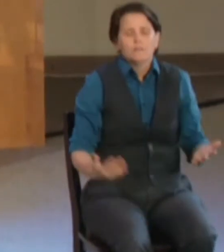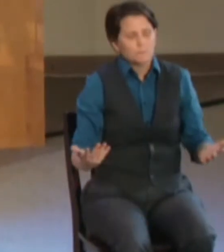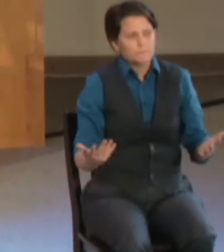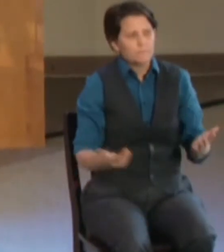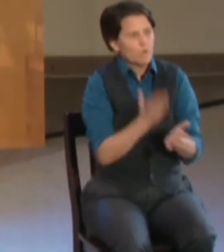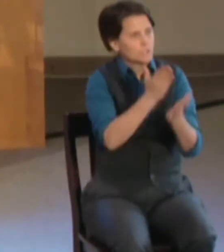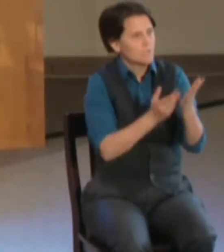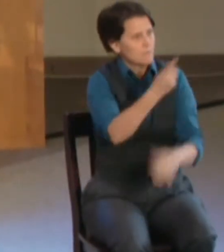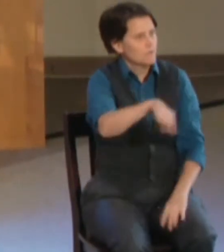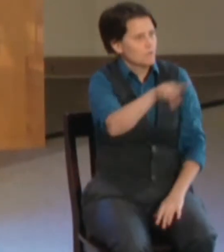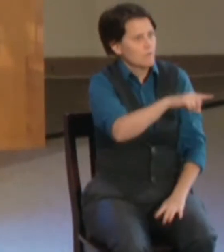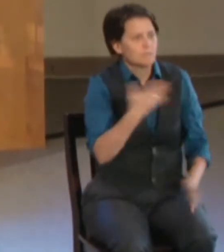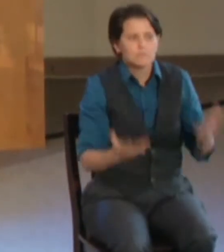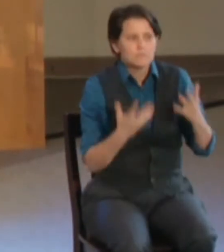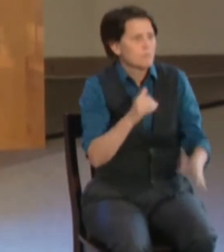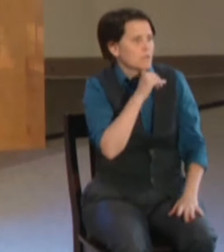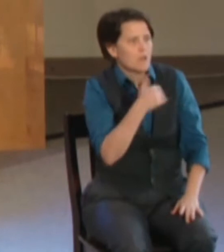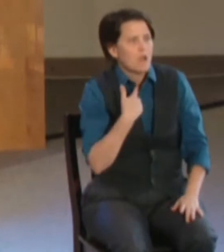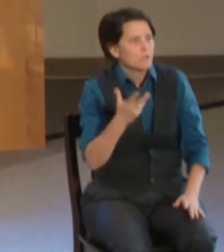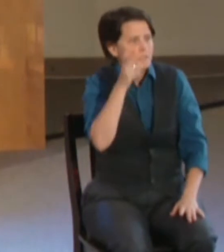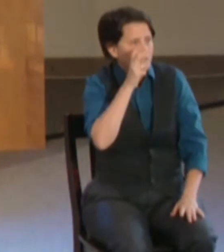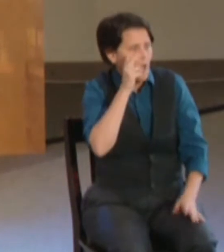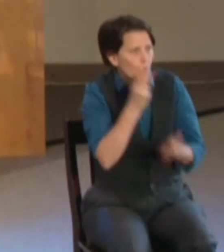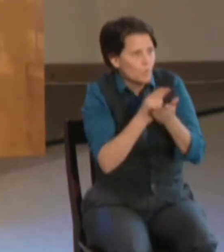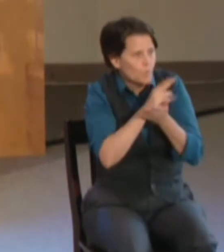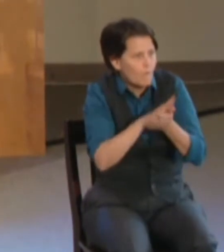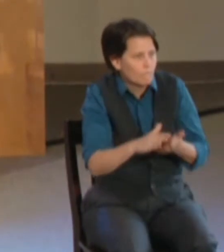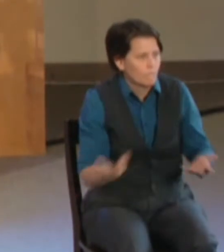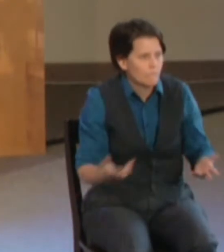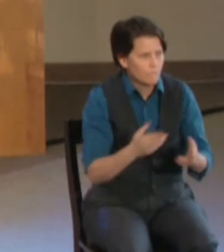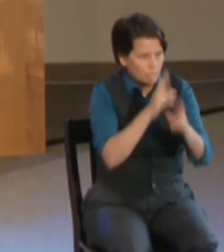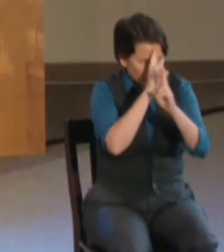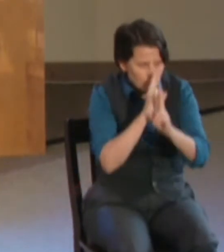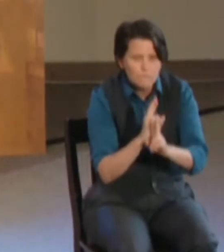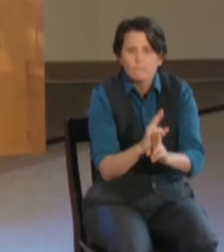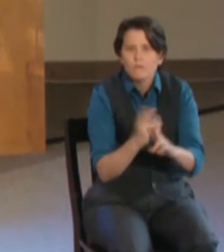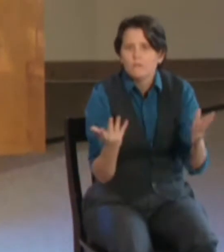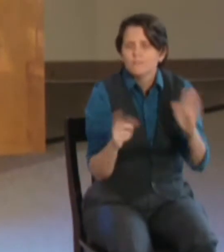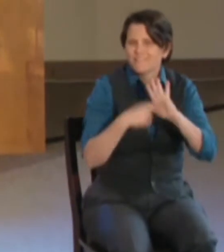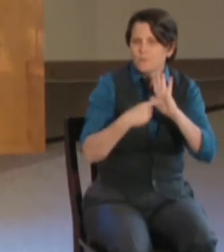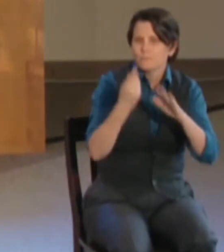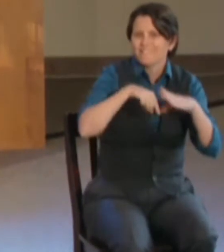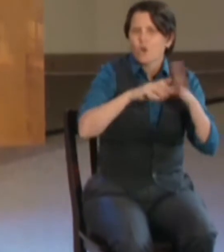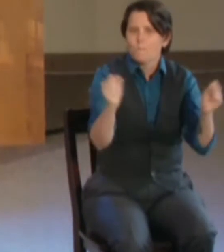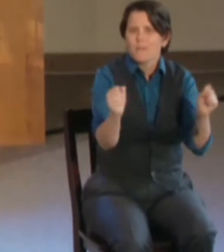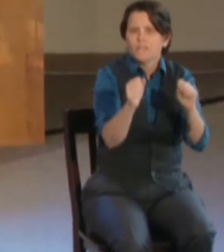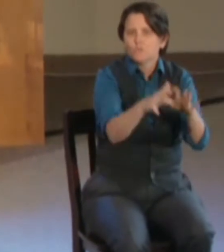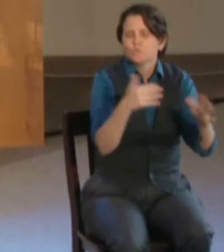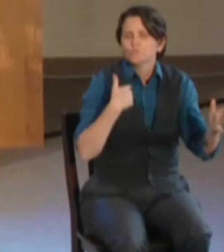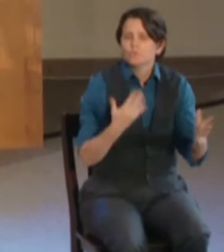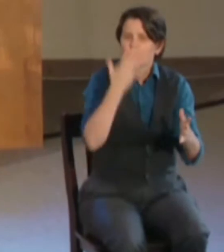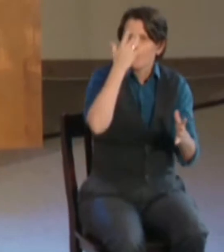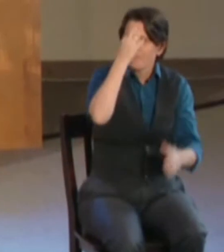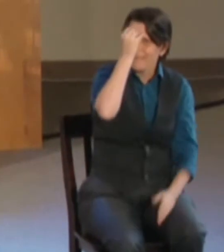you, but somehow in our magical thinking, we've come to believe that the evolution of consciousness